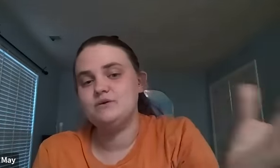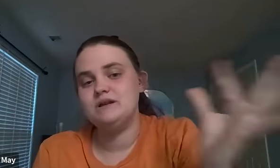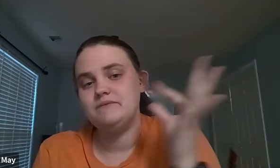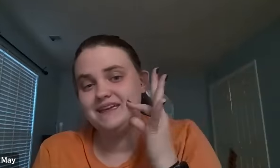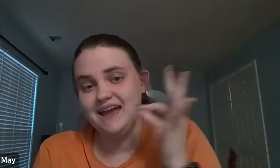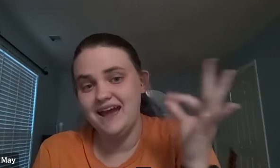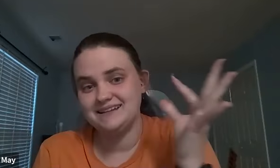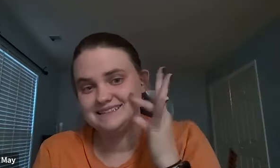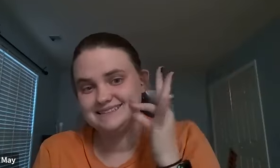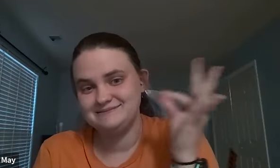going to be cat.